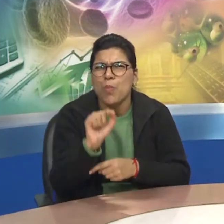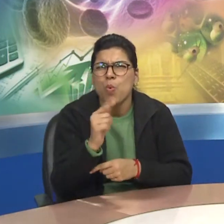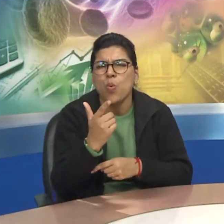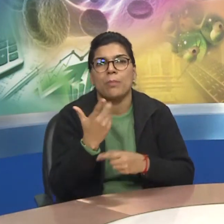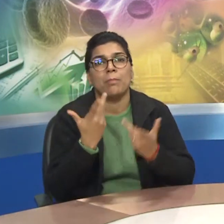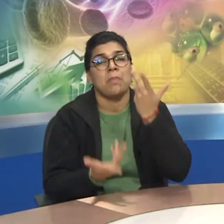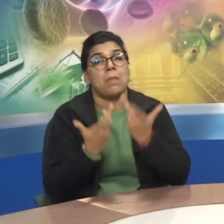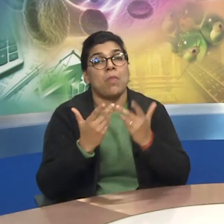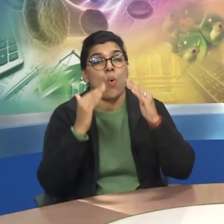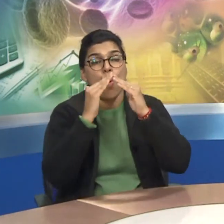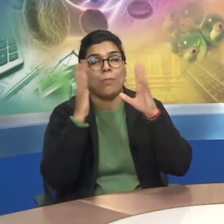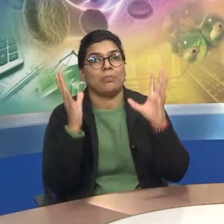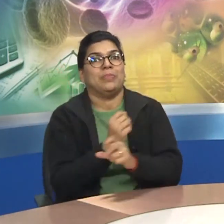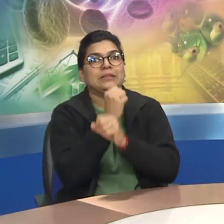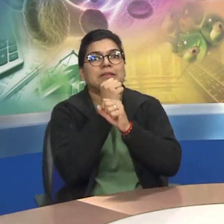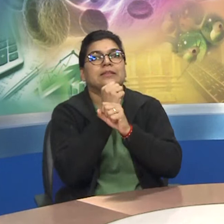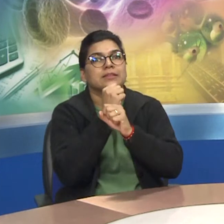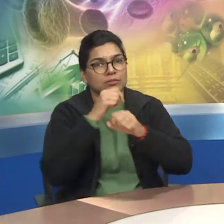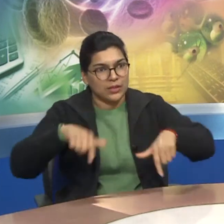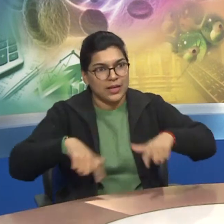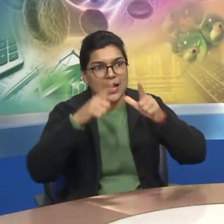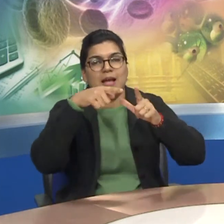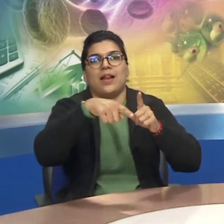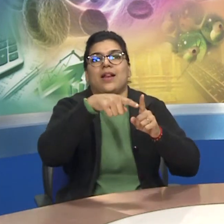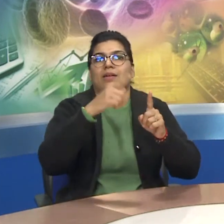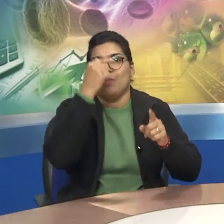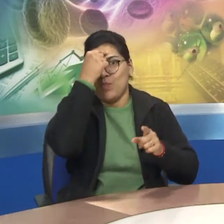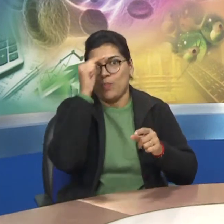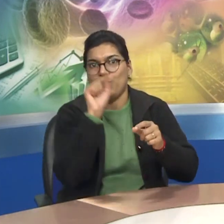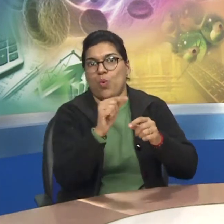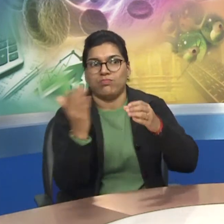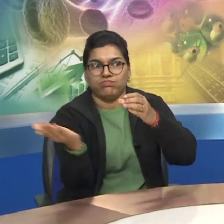So we must protect them and take care of them.